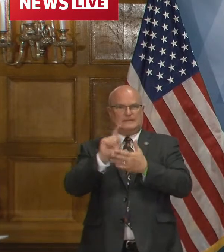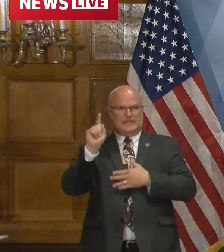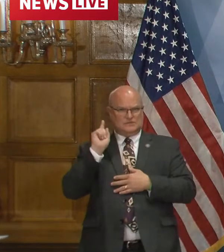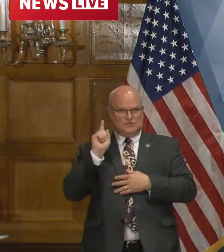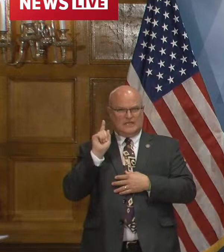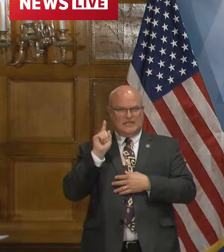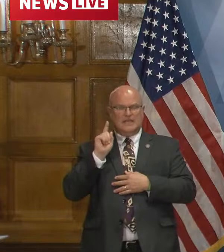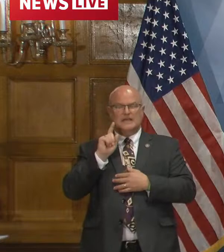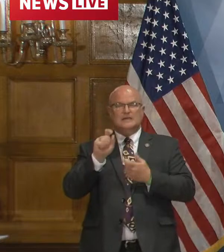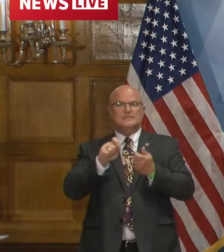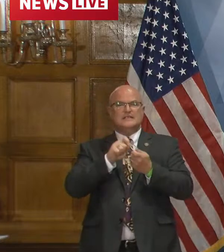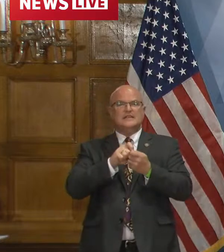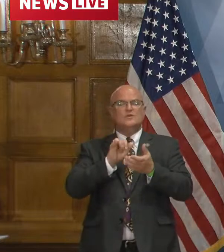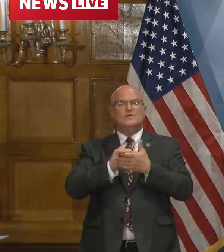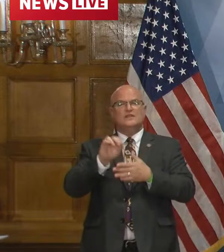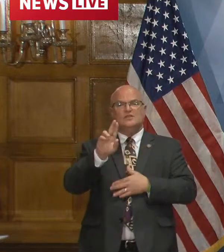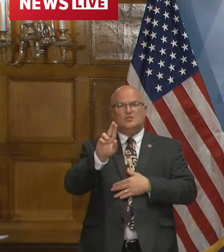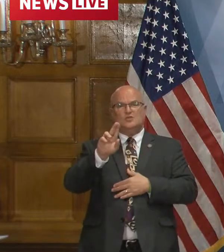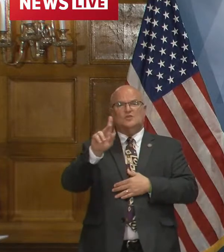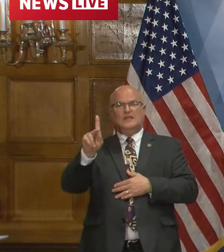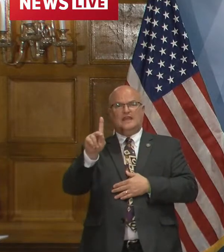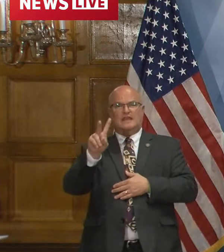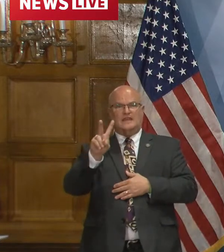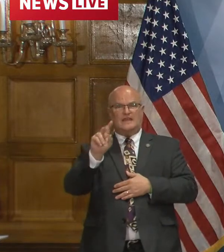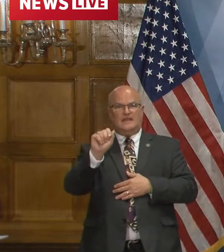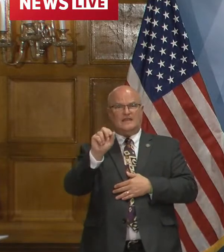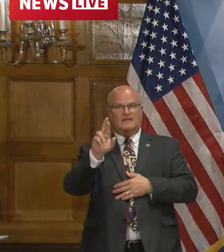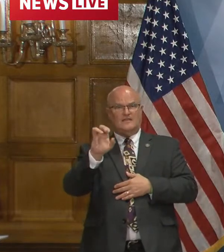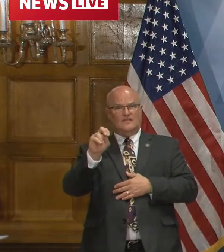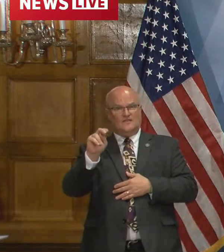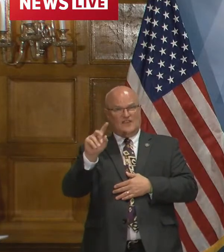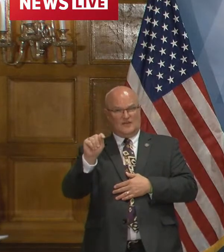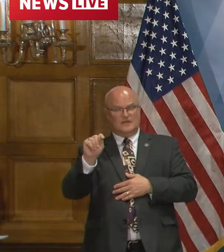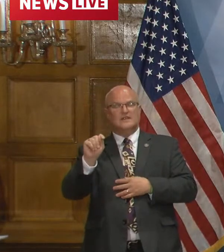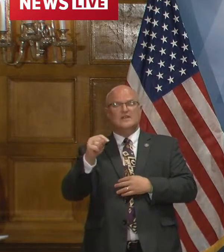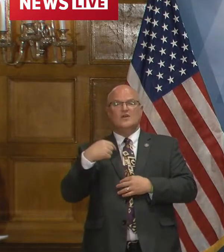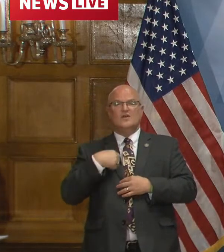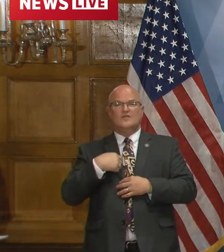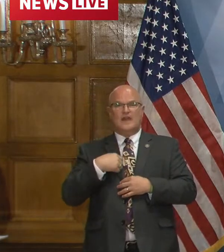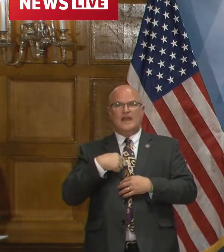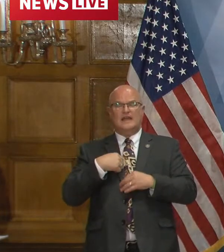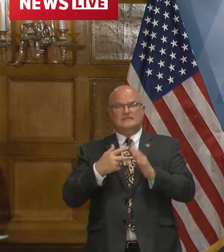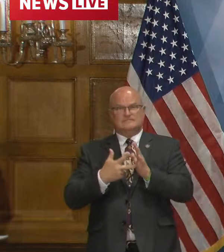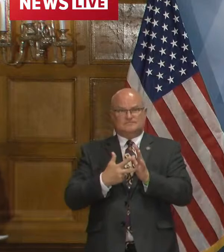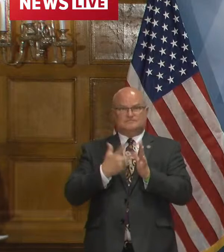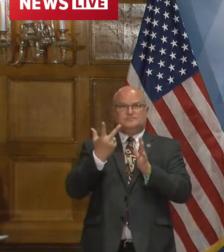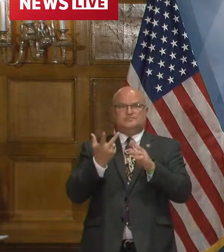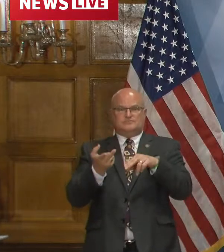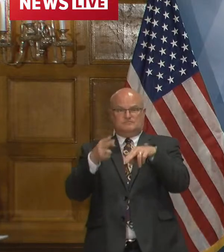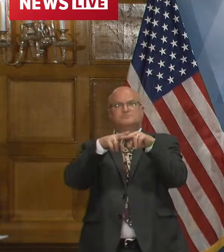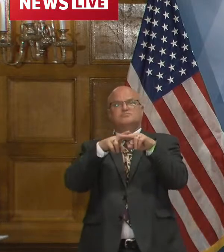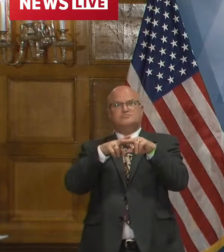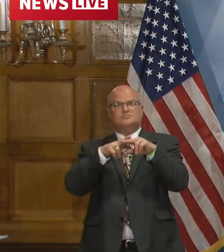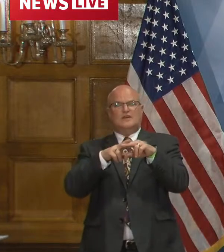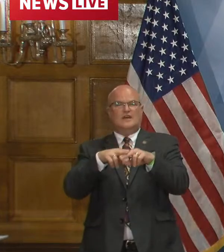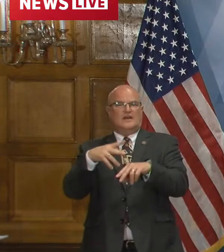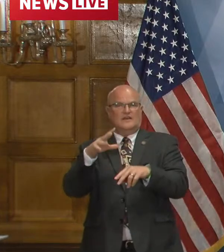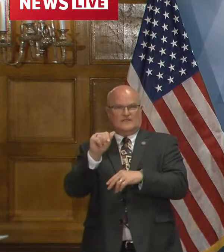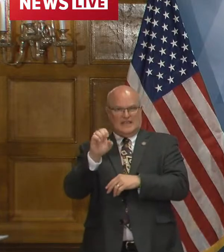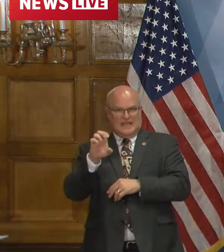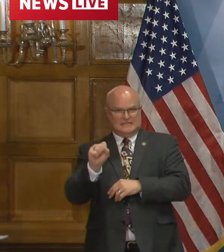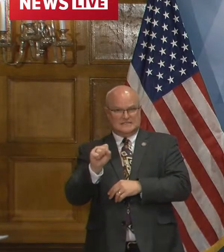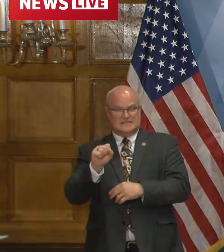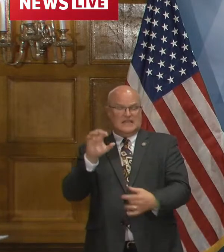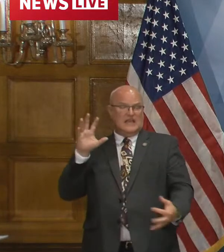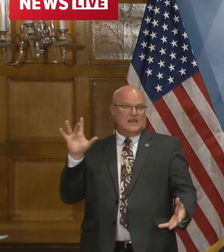week, particularly in the UK variant. We have had a threefold increase in the number of isolates, and